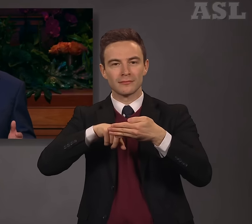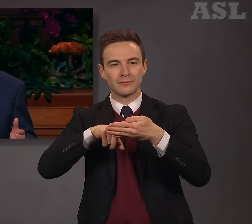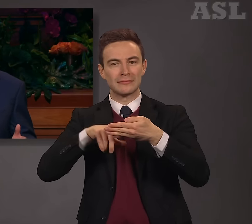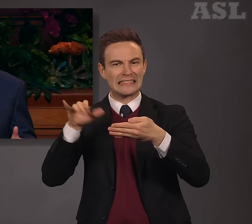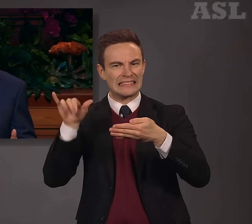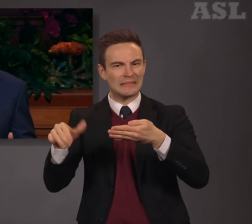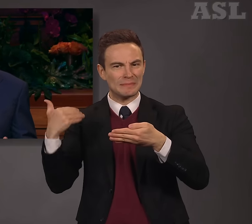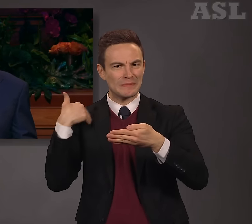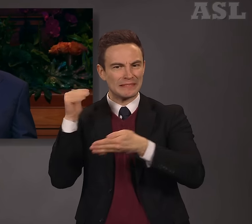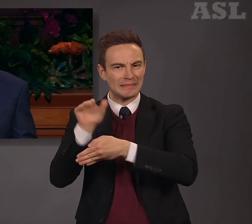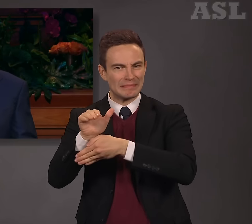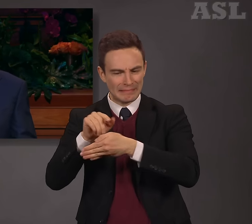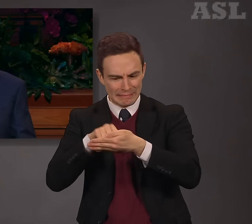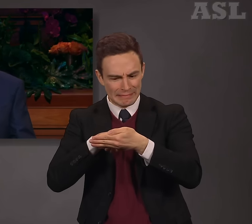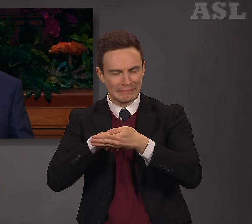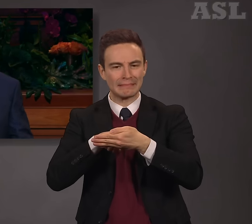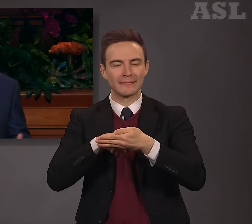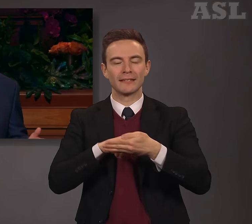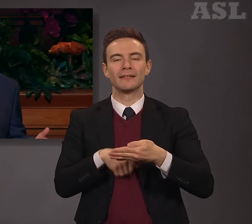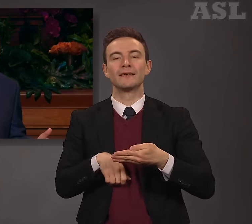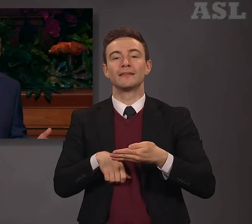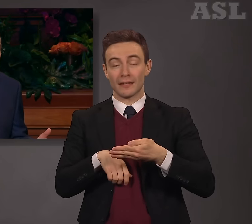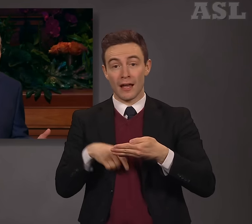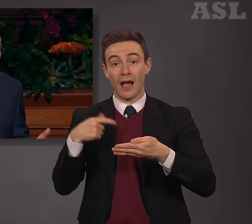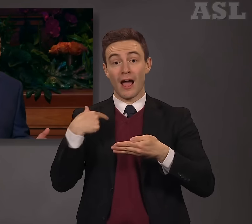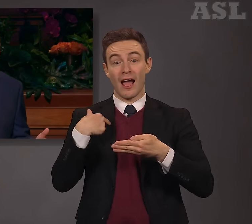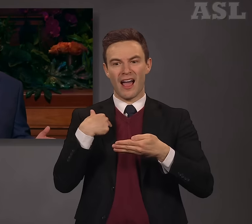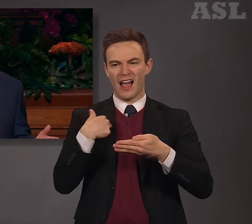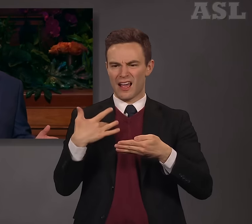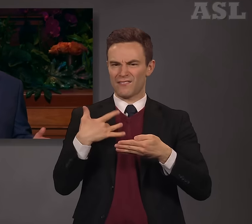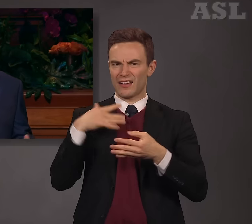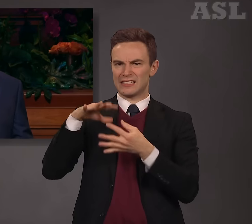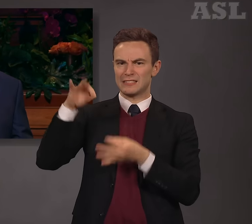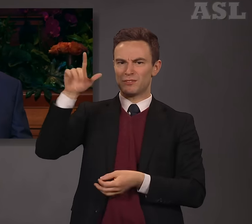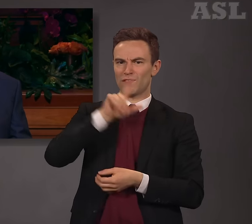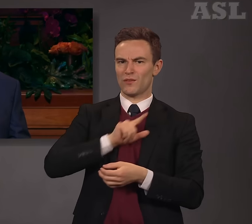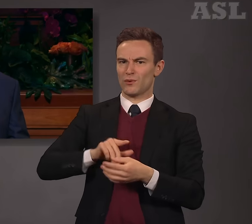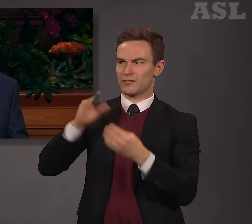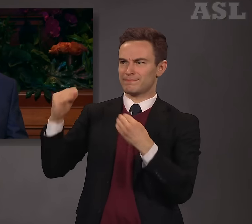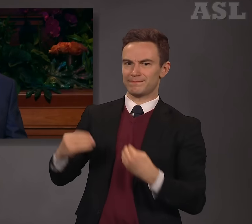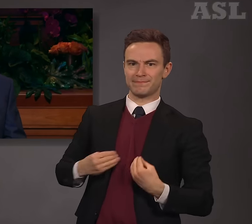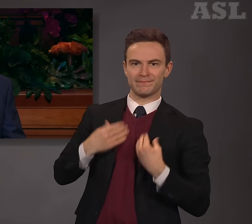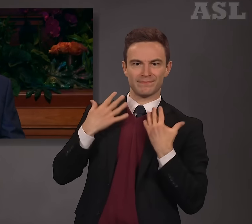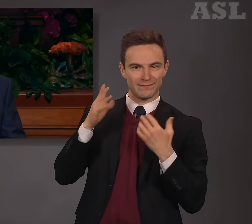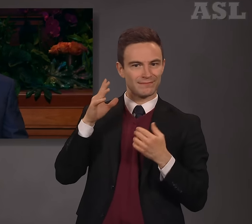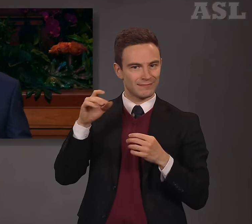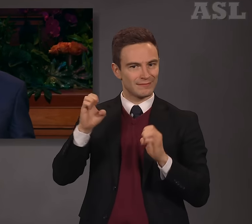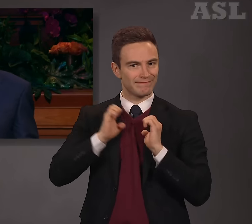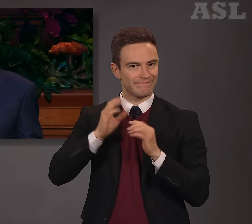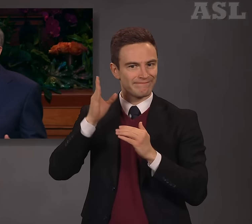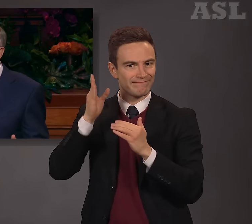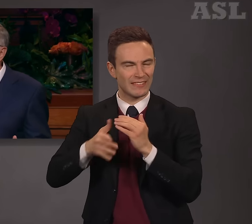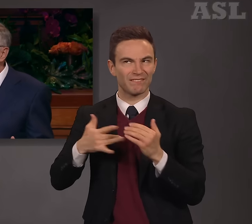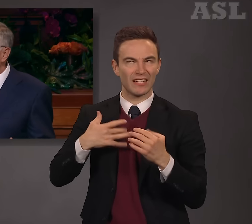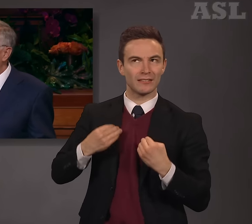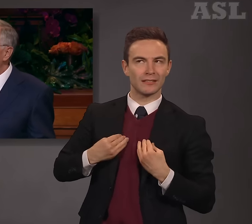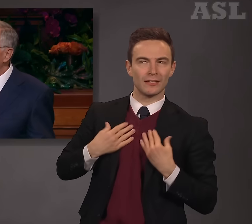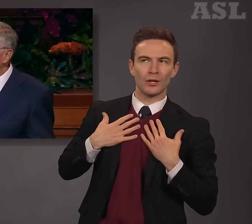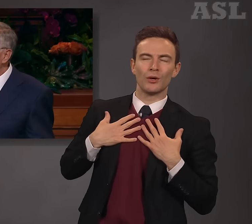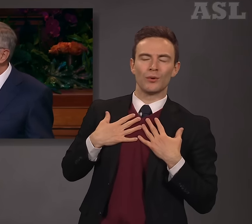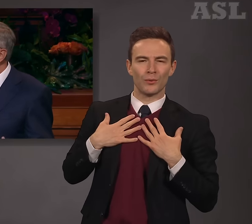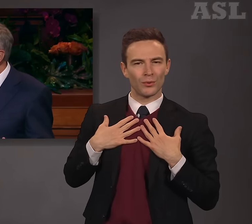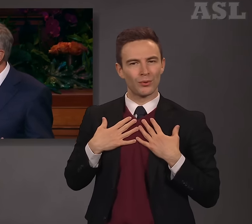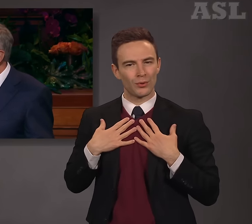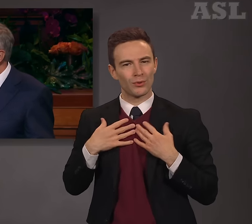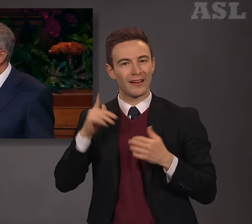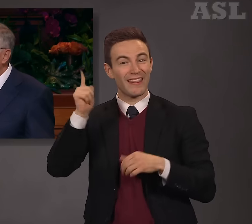Eliezer Searcy. I felt the Spirit of the Lord as the endowment was completed. Later in the